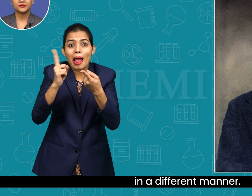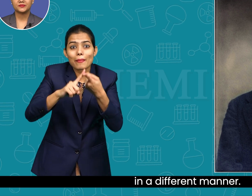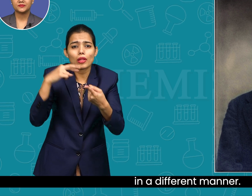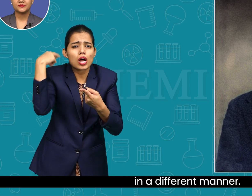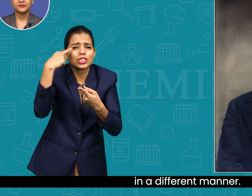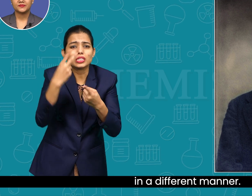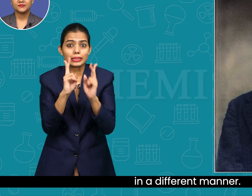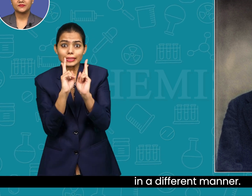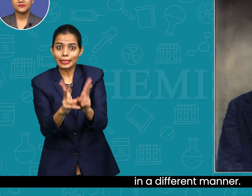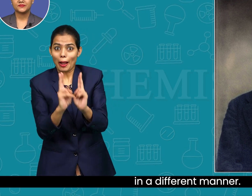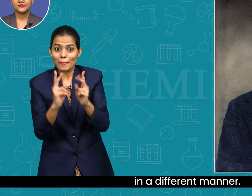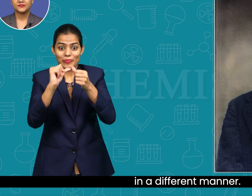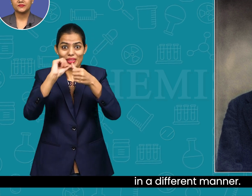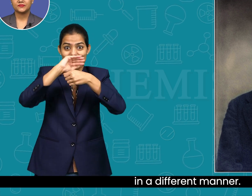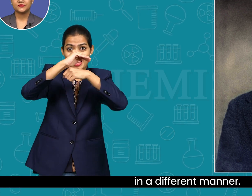manner.